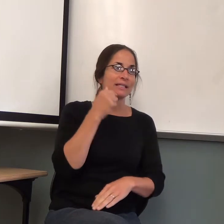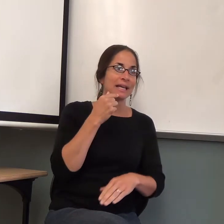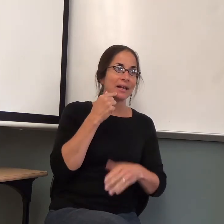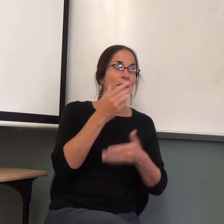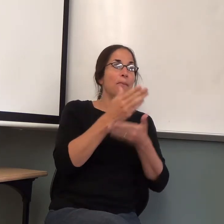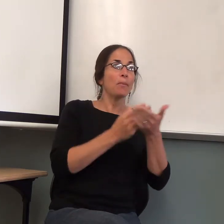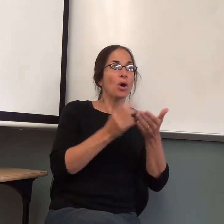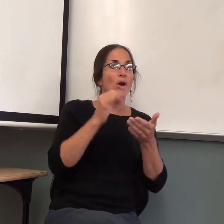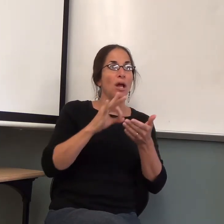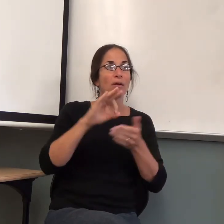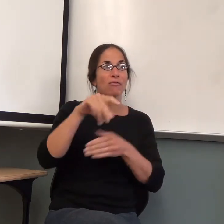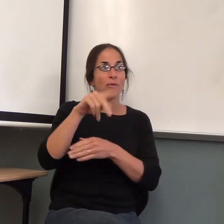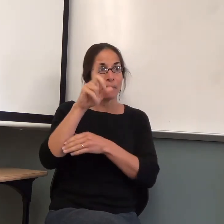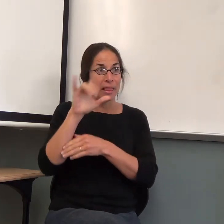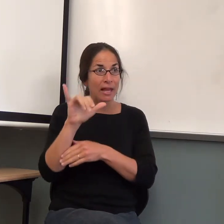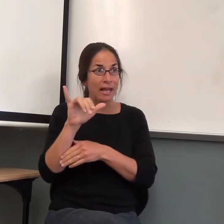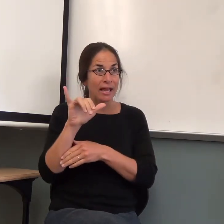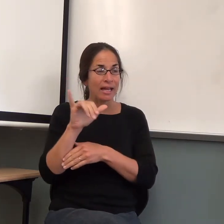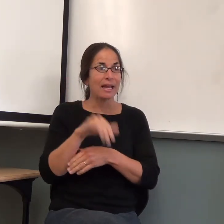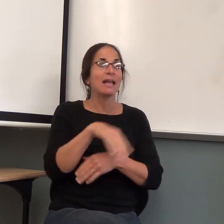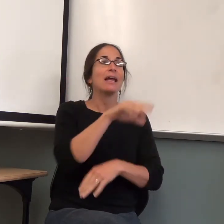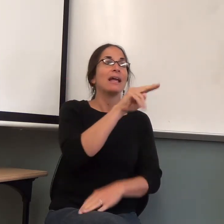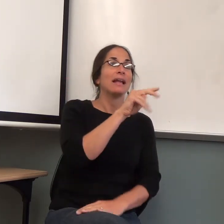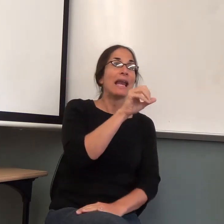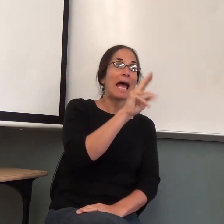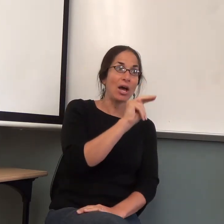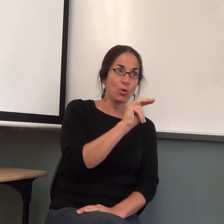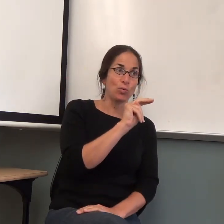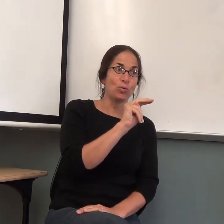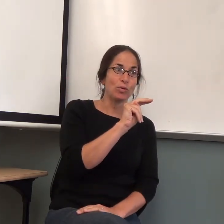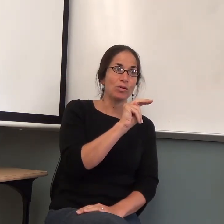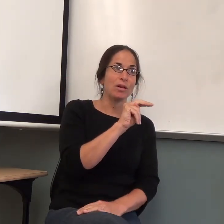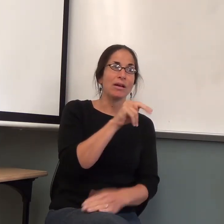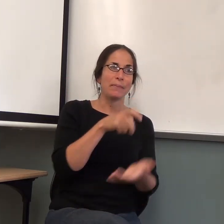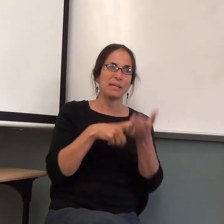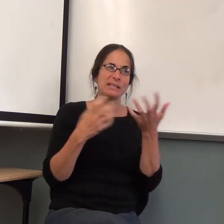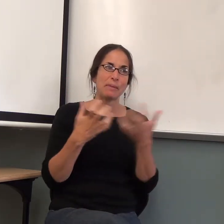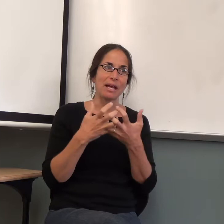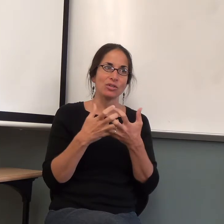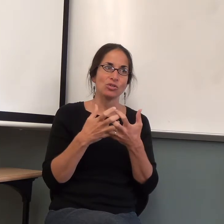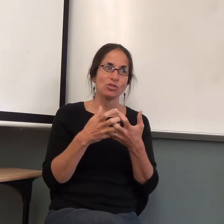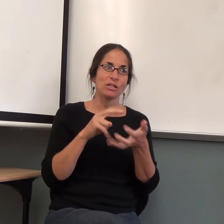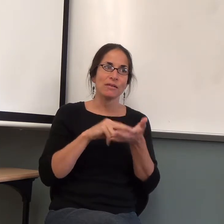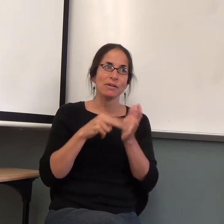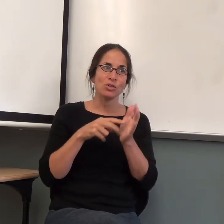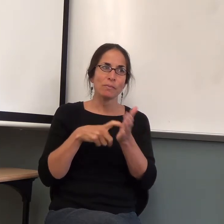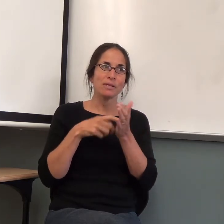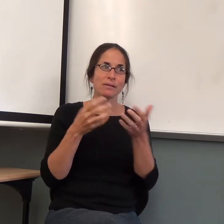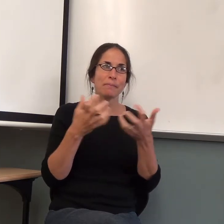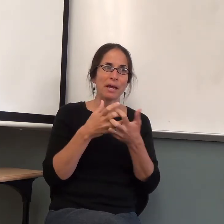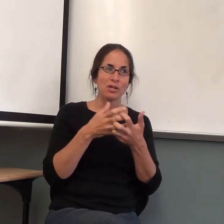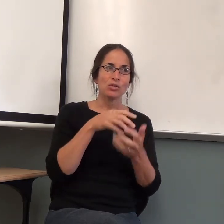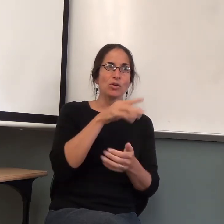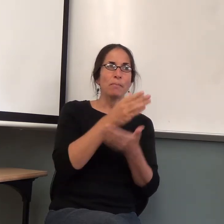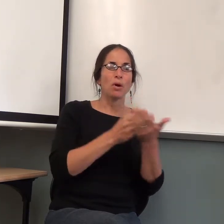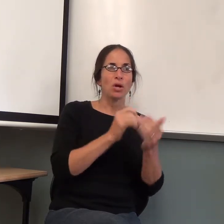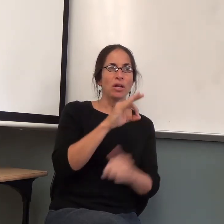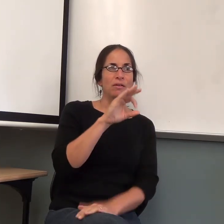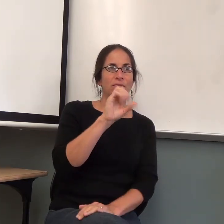that would be a noun, right? It's An a act, subject. a noun. So they match, don't they? So when you have to give me a definition